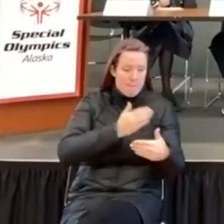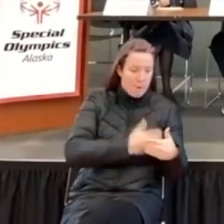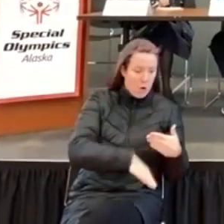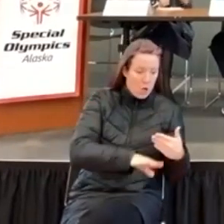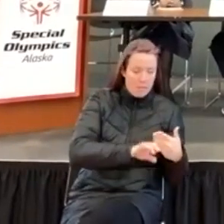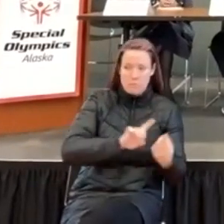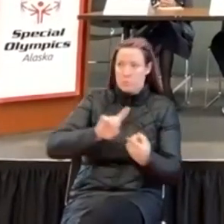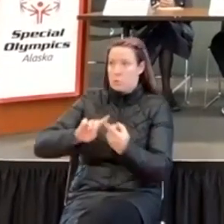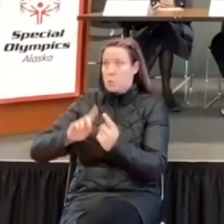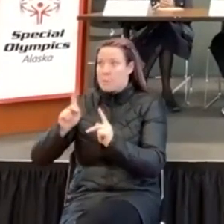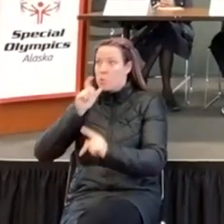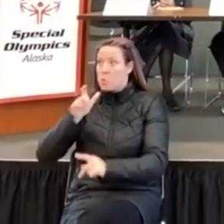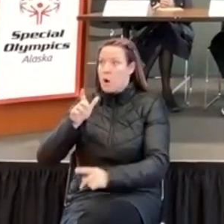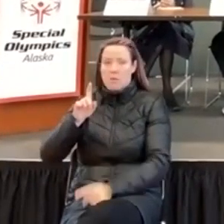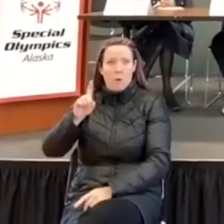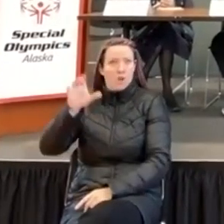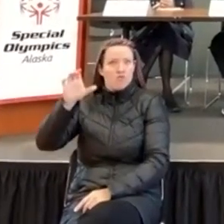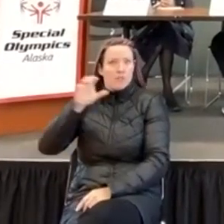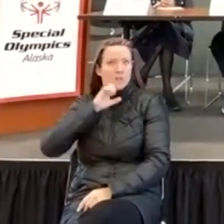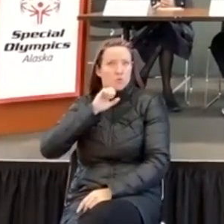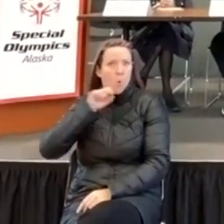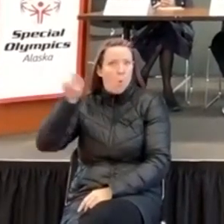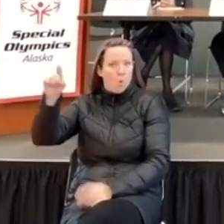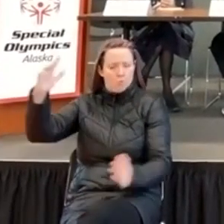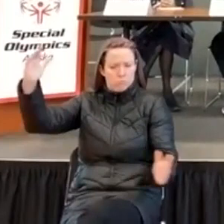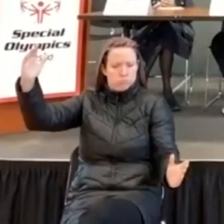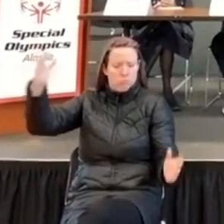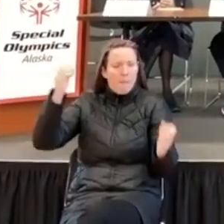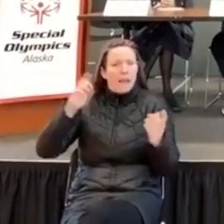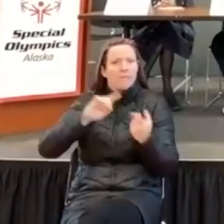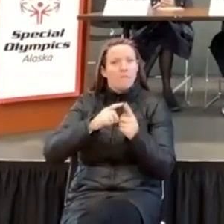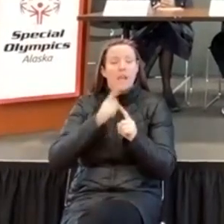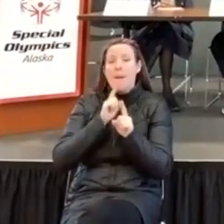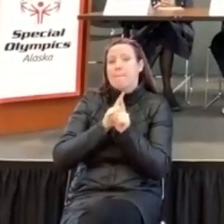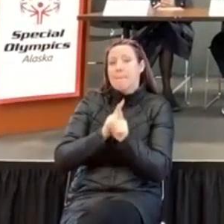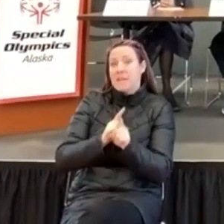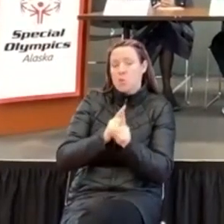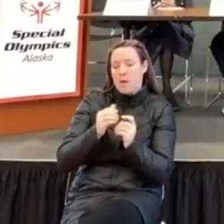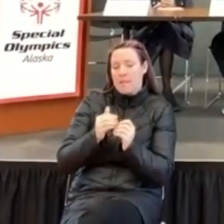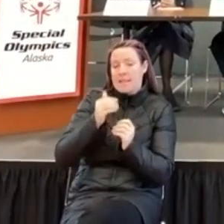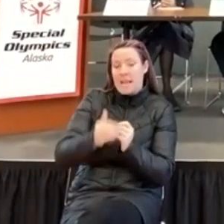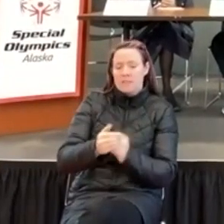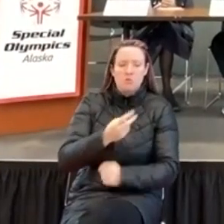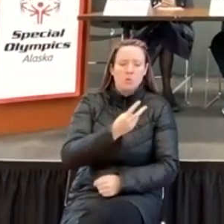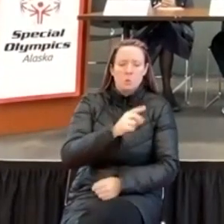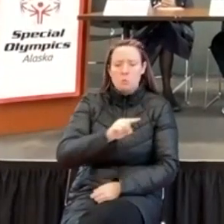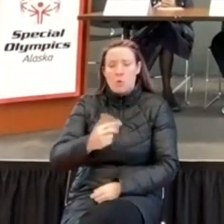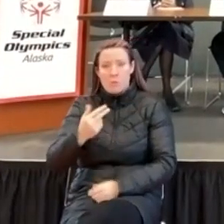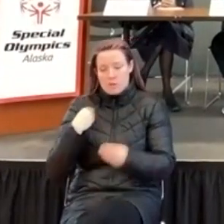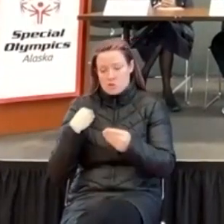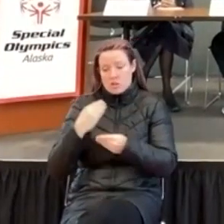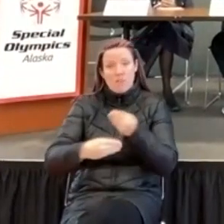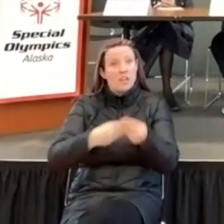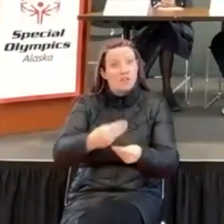up to people who are into their hundreds. So I mentor the next 2 to 3 generations